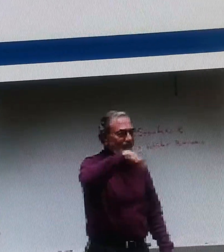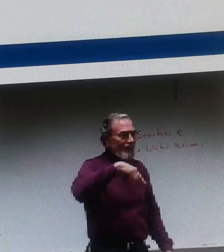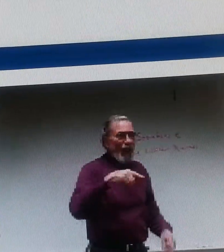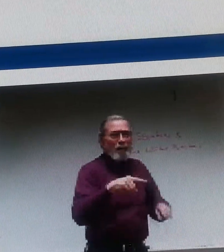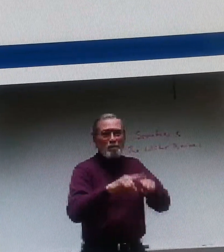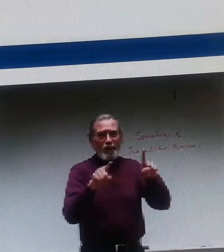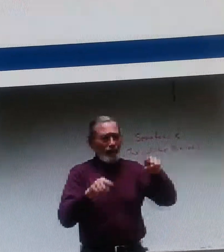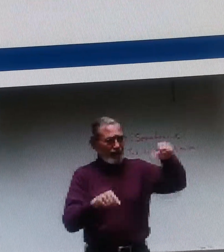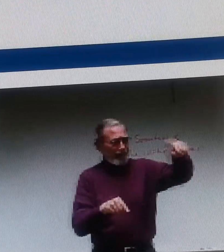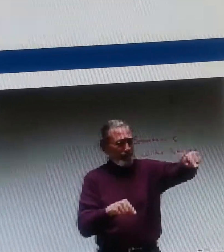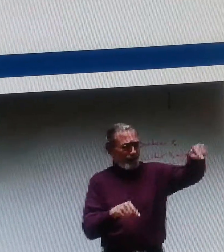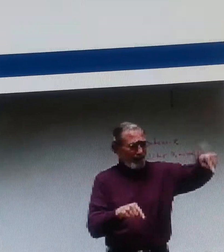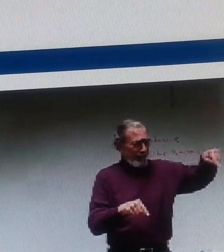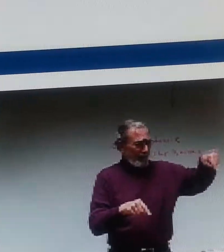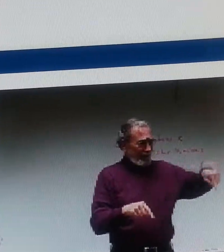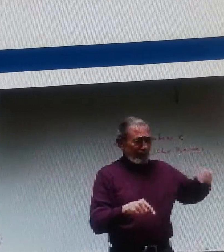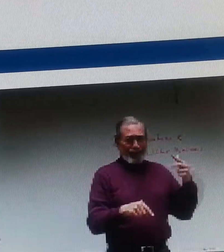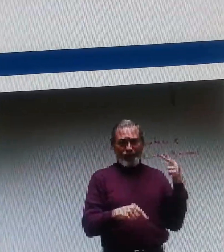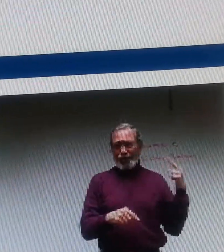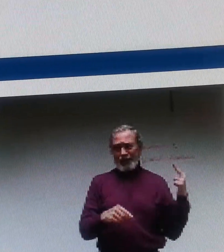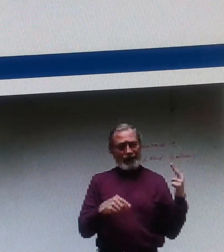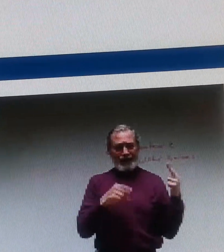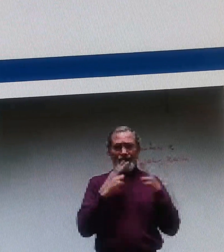all got into trouble.